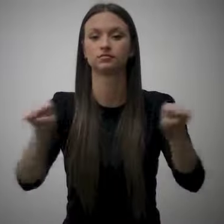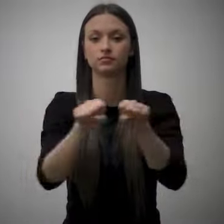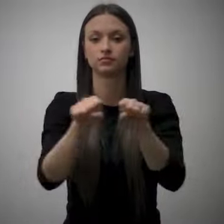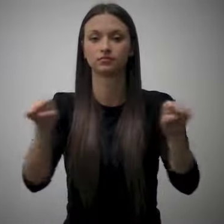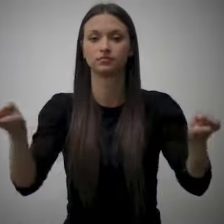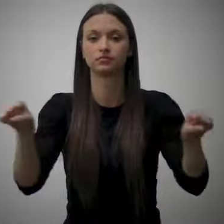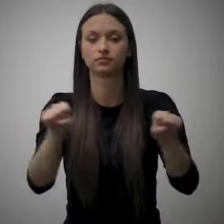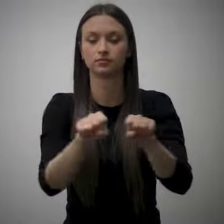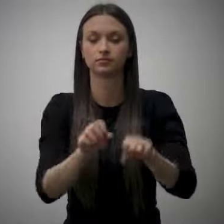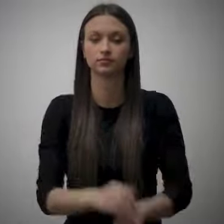release.